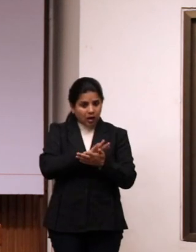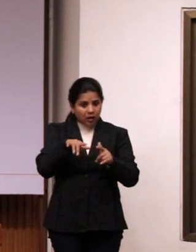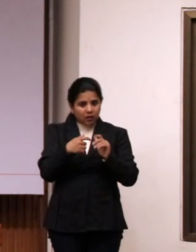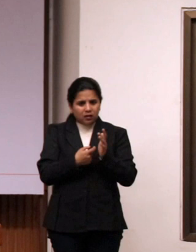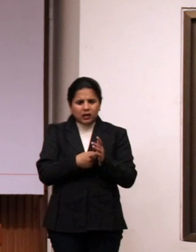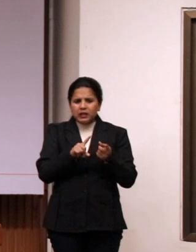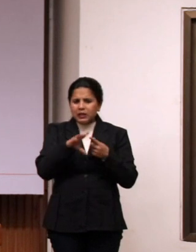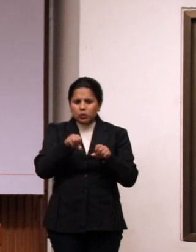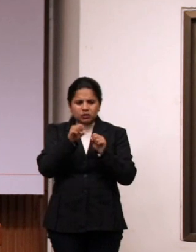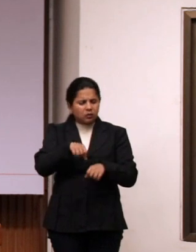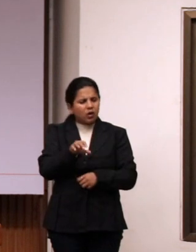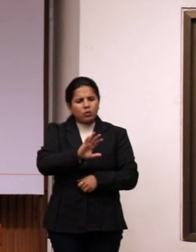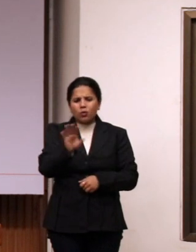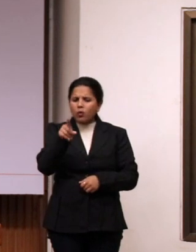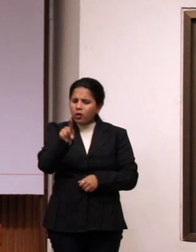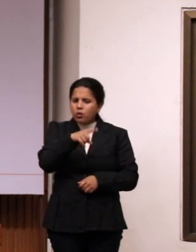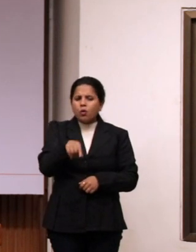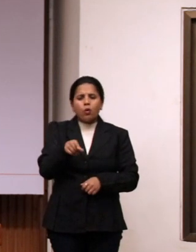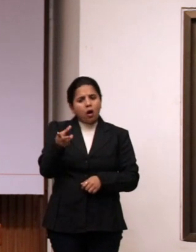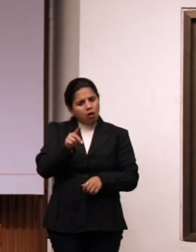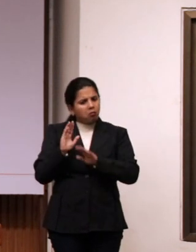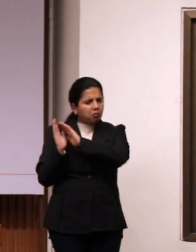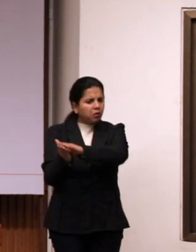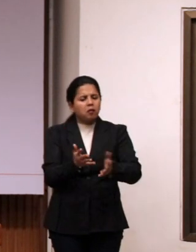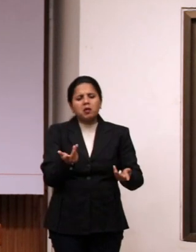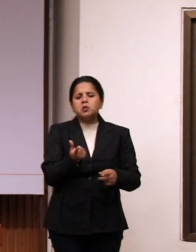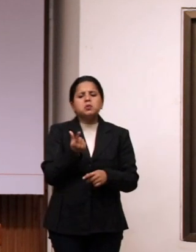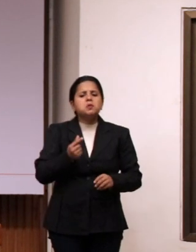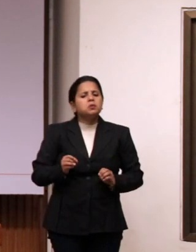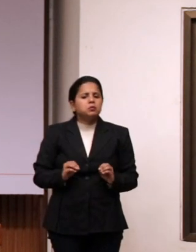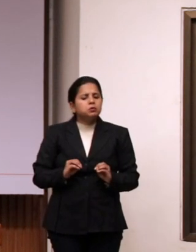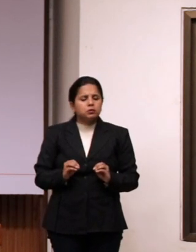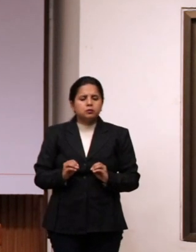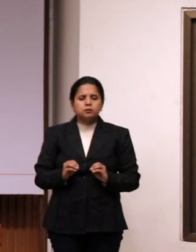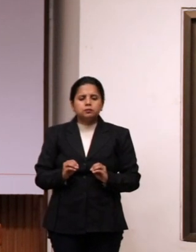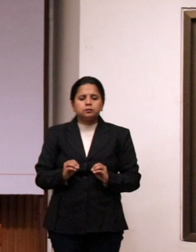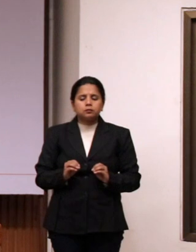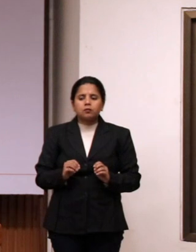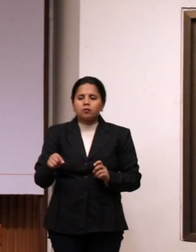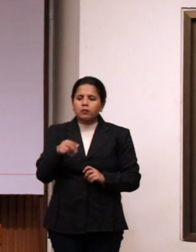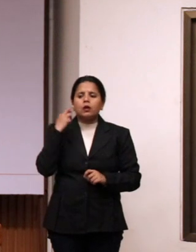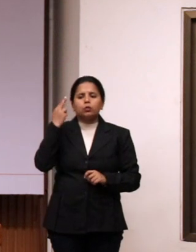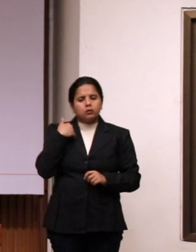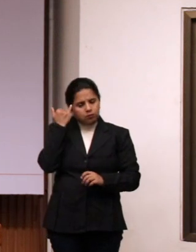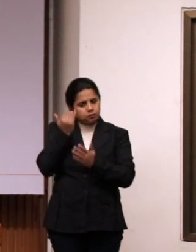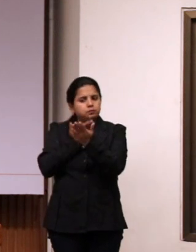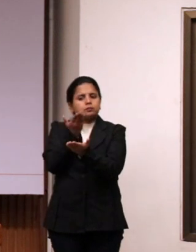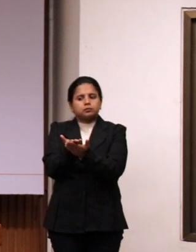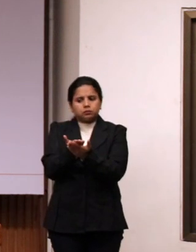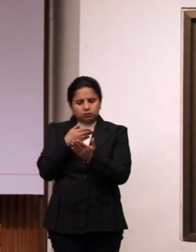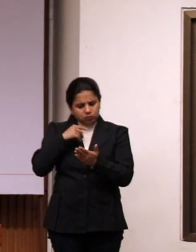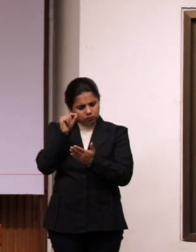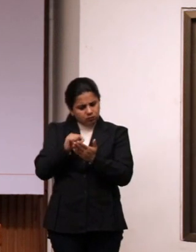be an ecosystem. Again, you are going for afforestation without any use. So therefore, we suggested, we have given a